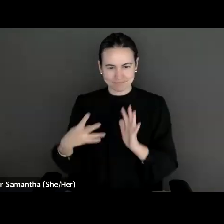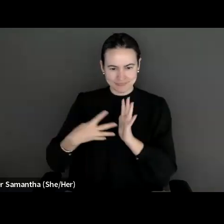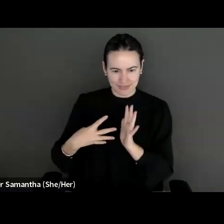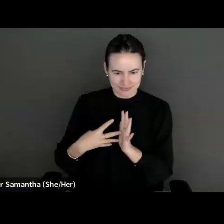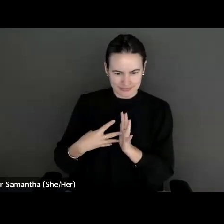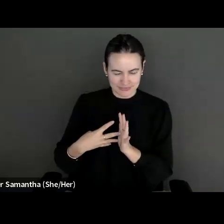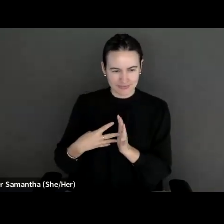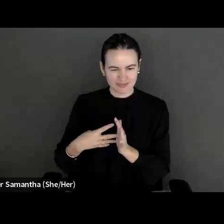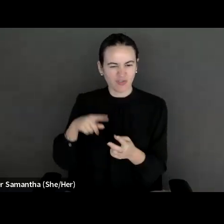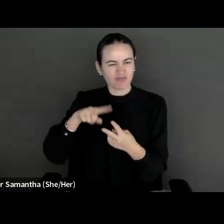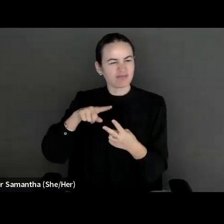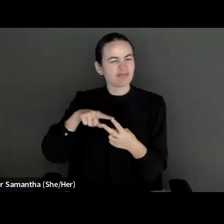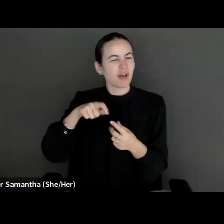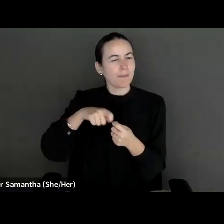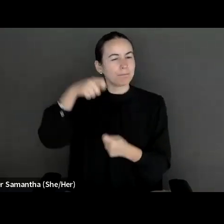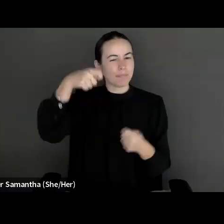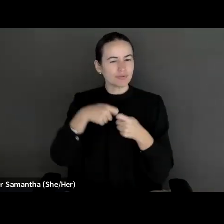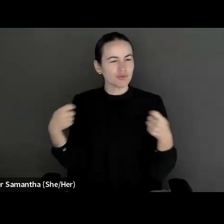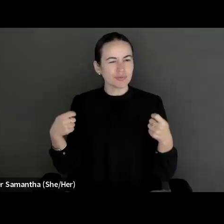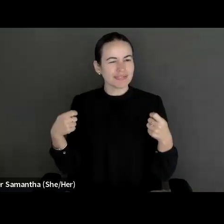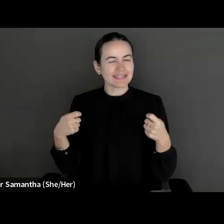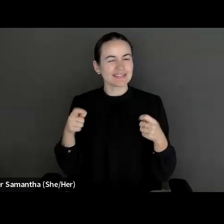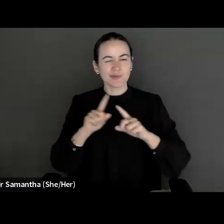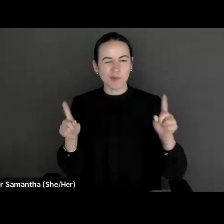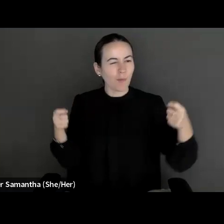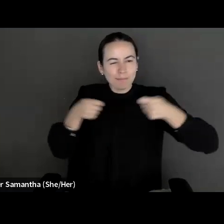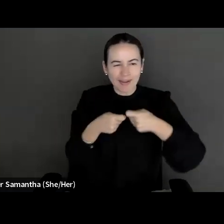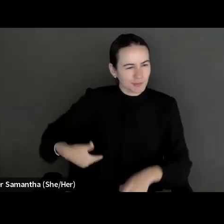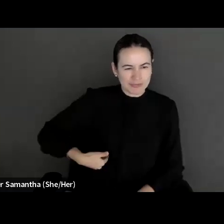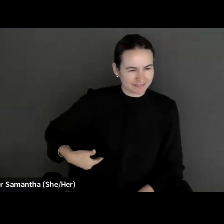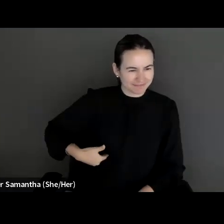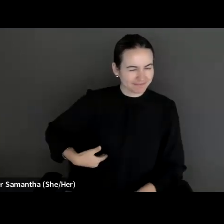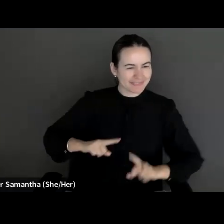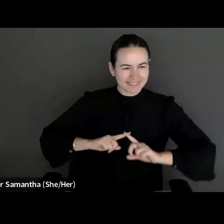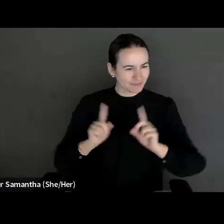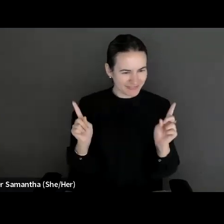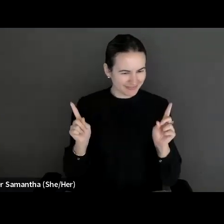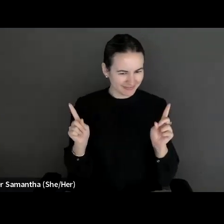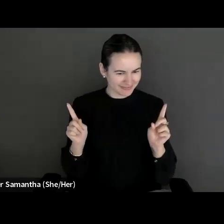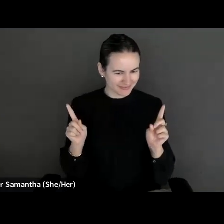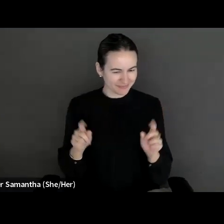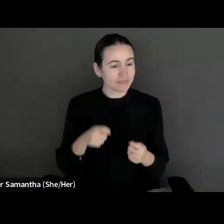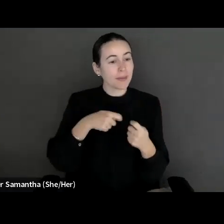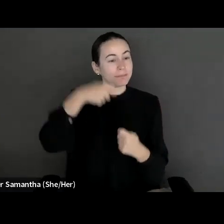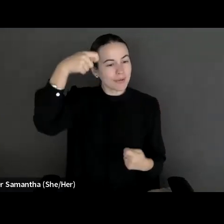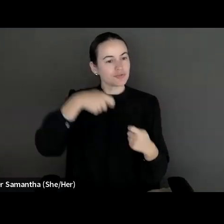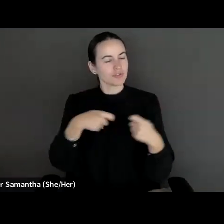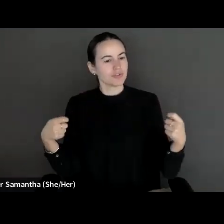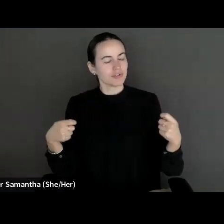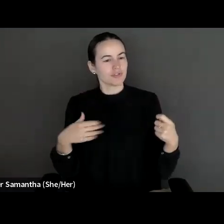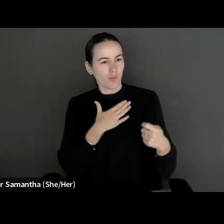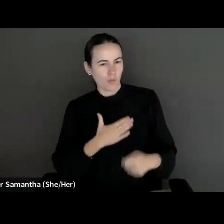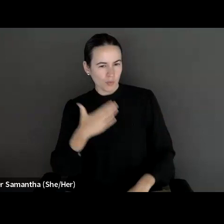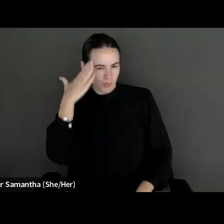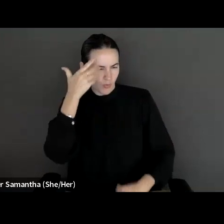the intuitive methods, which he described earlier. And this was, he described this as prioritizing the ordering of descriptors